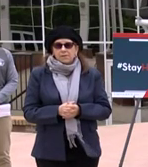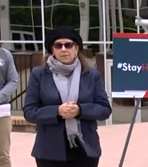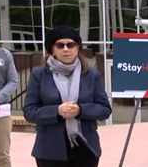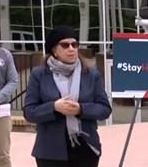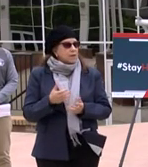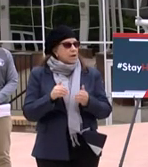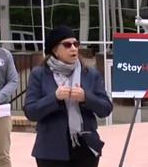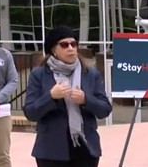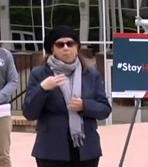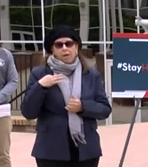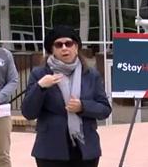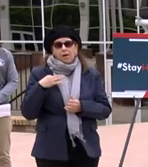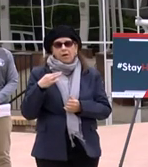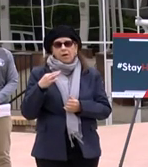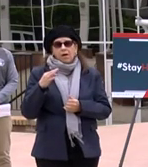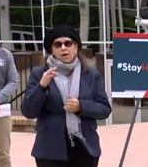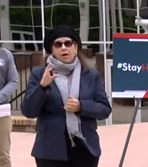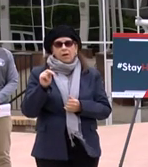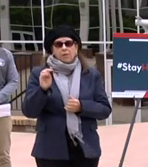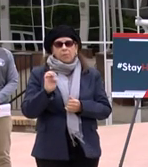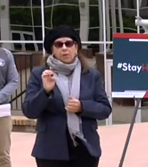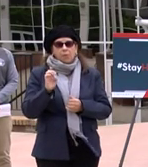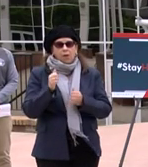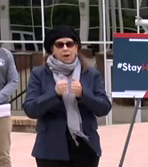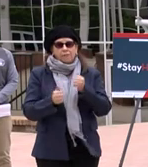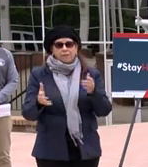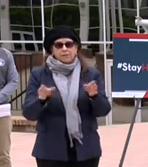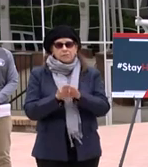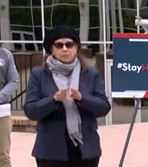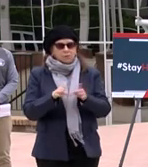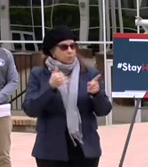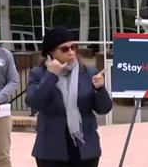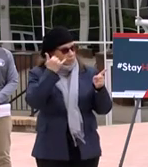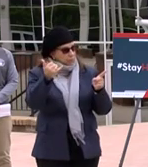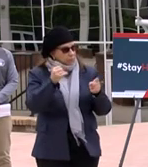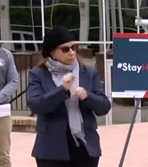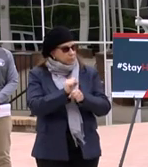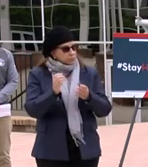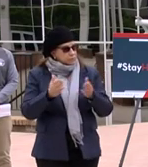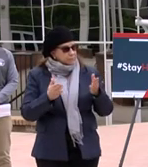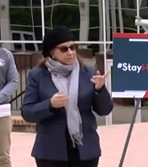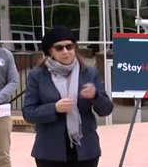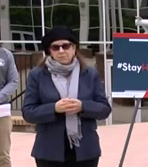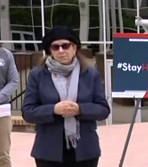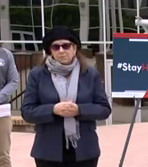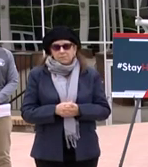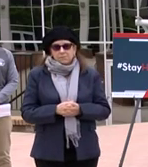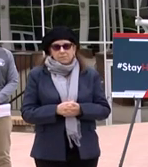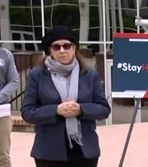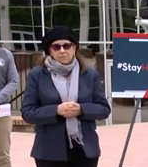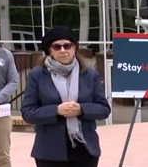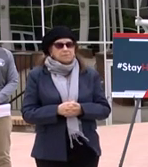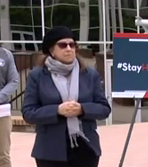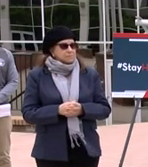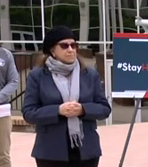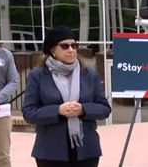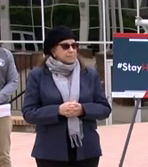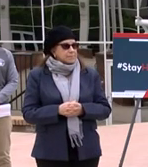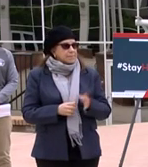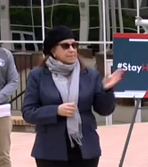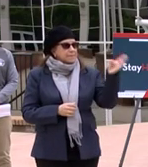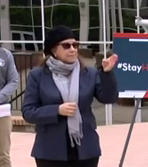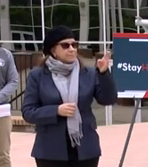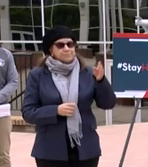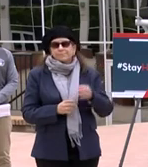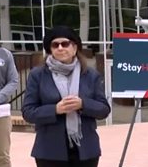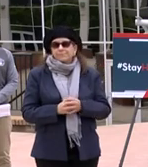Employment Services, and we will get you a phone number. Yes. Okay, last question. I'm wondering about